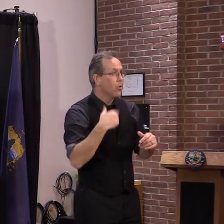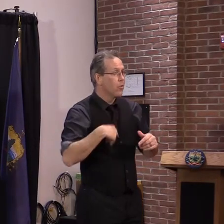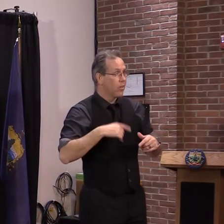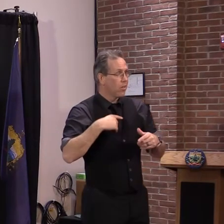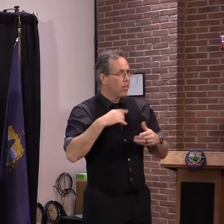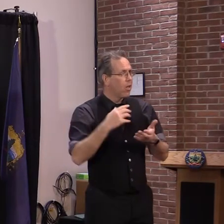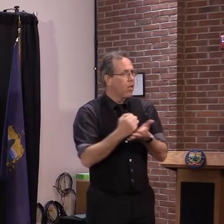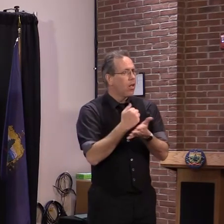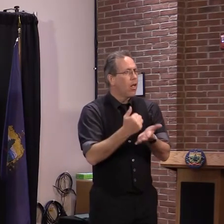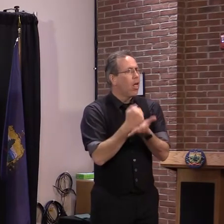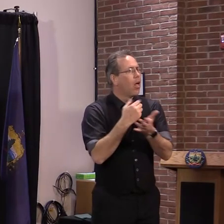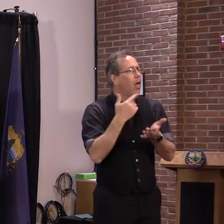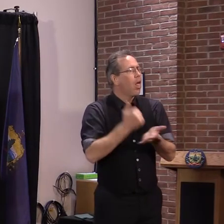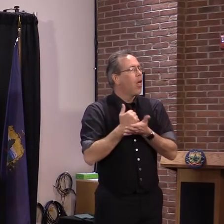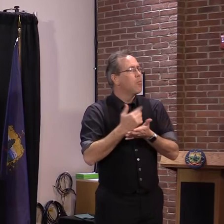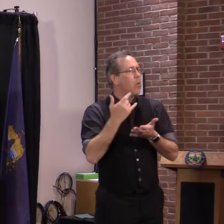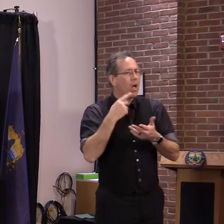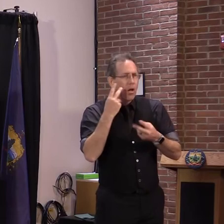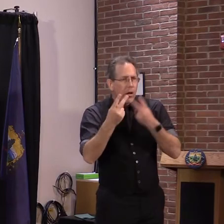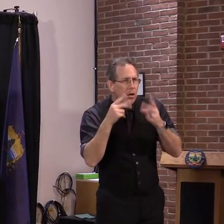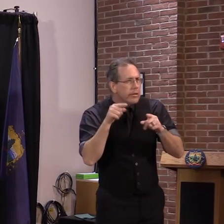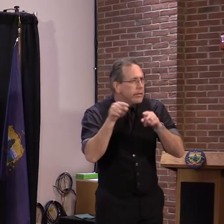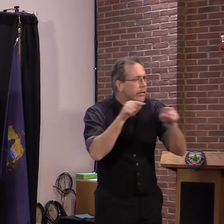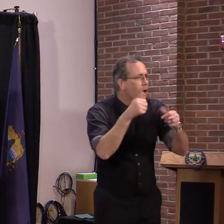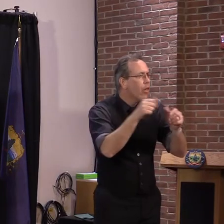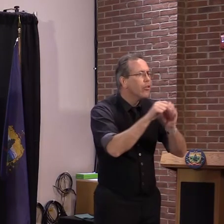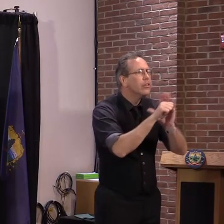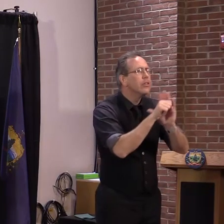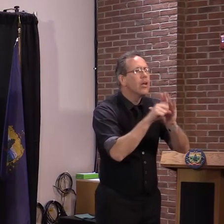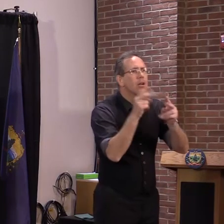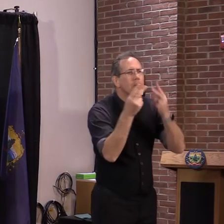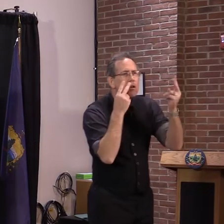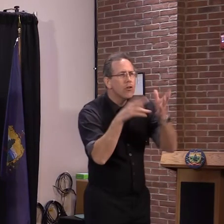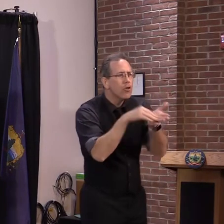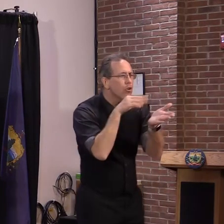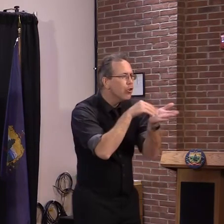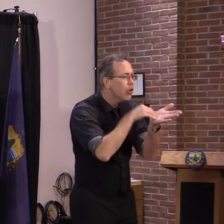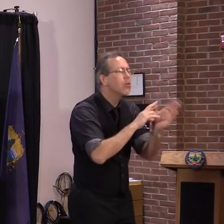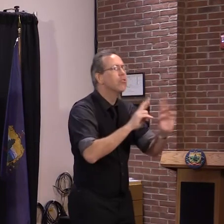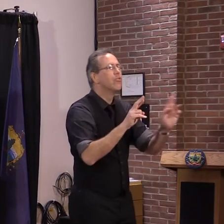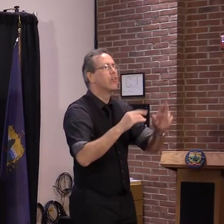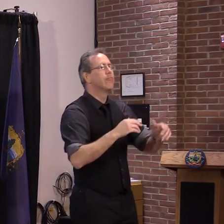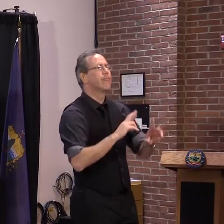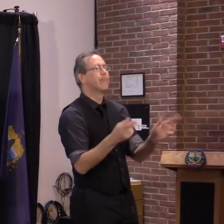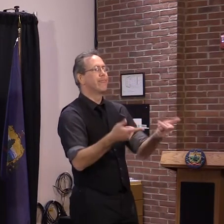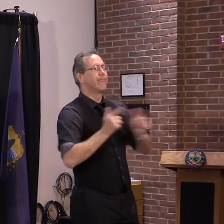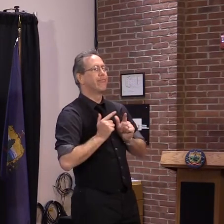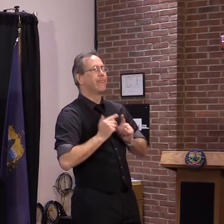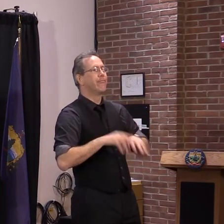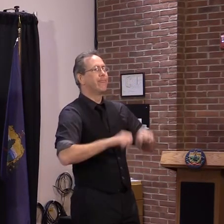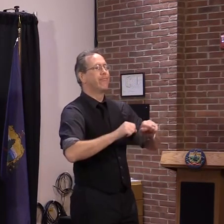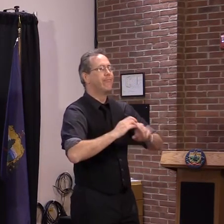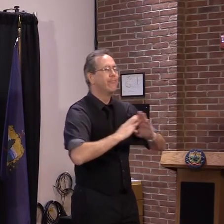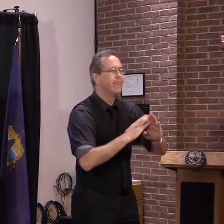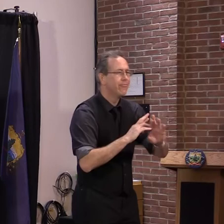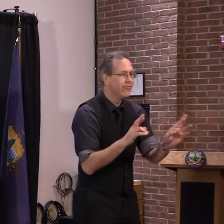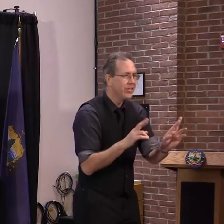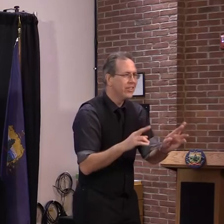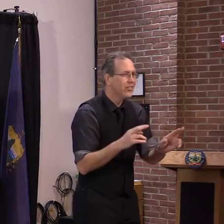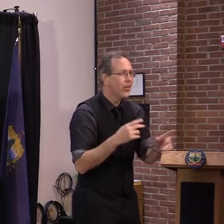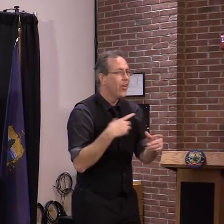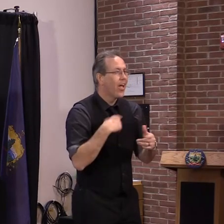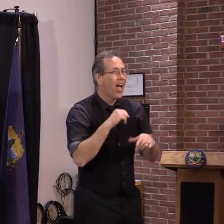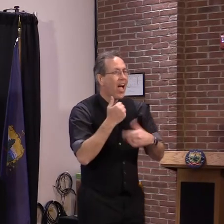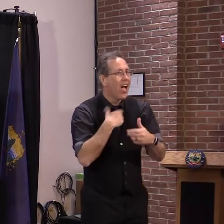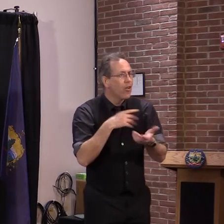again, listening to the science, watching the data, and making decisions that we think are appropriate. With